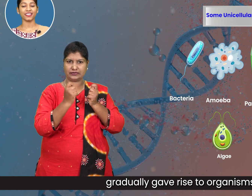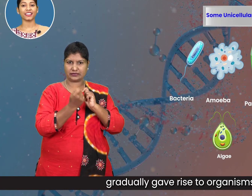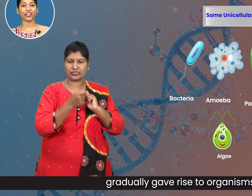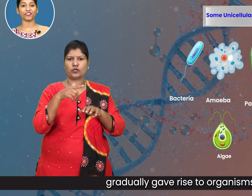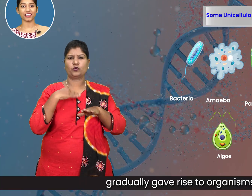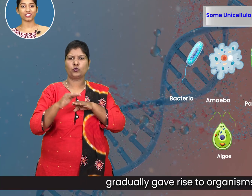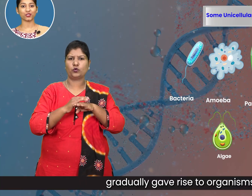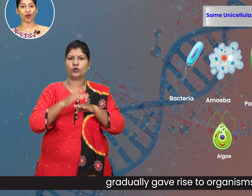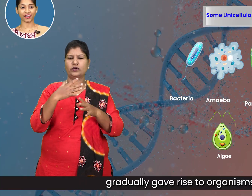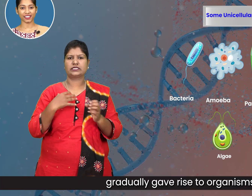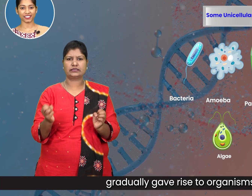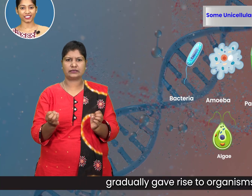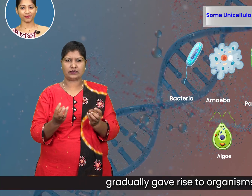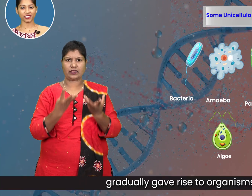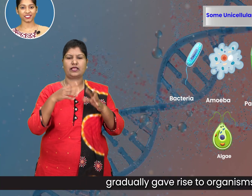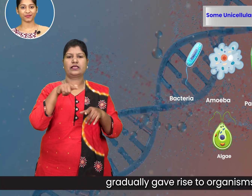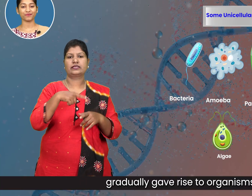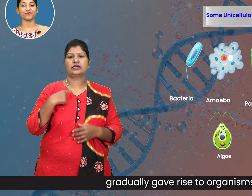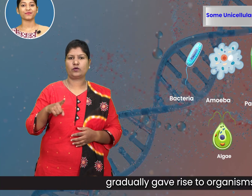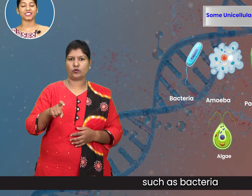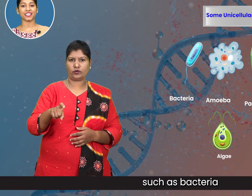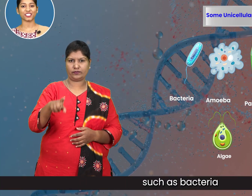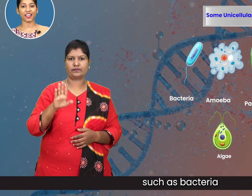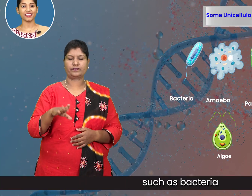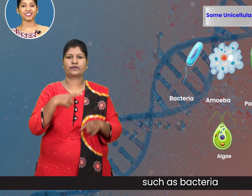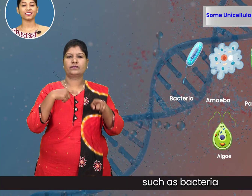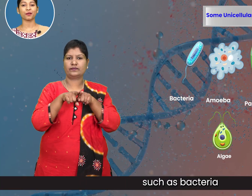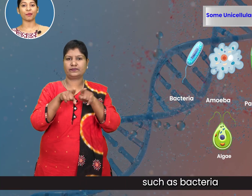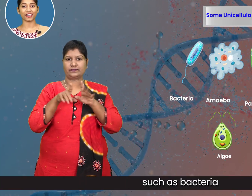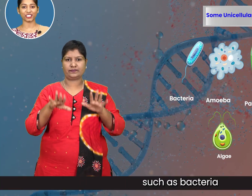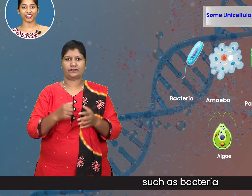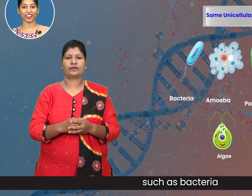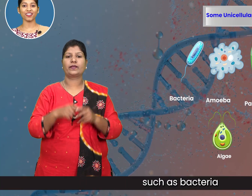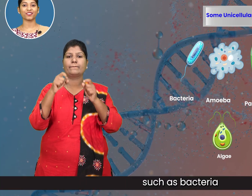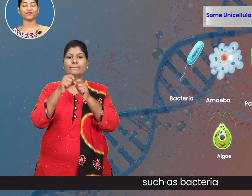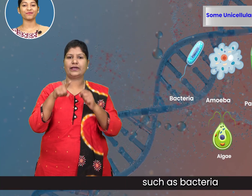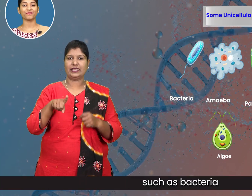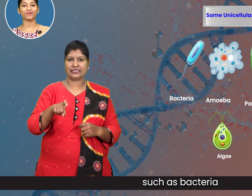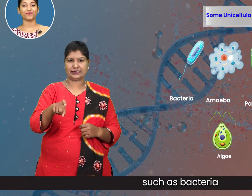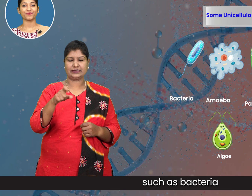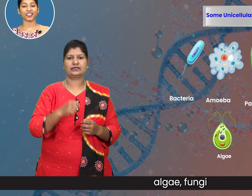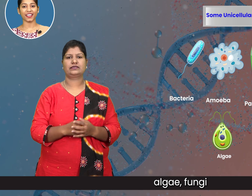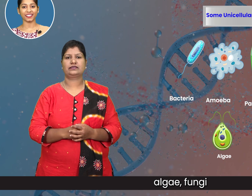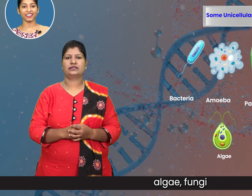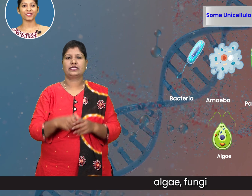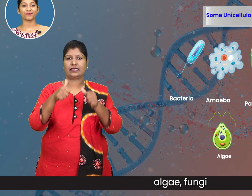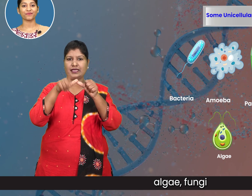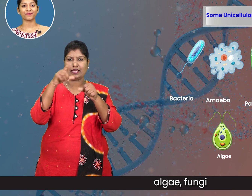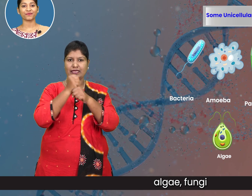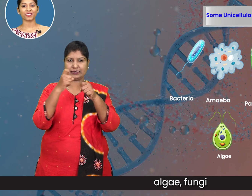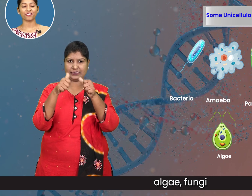gradually gave rise to organisms such as bacteria,